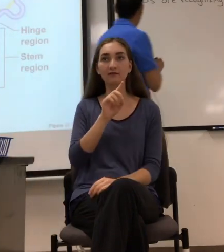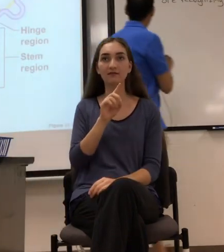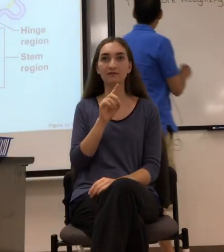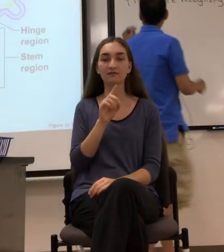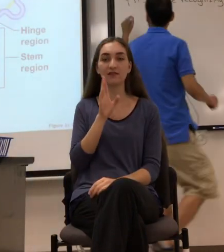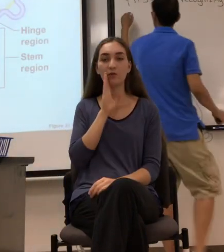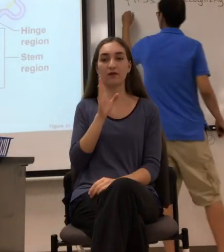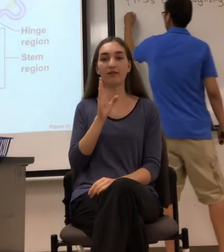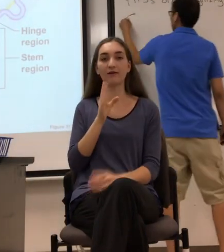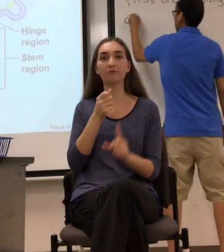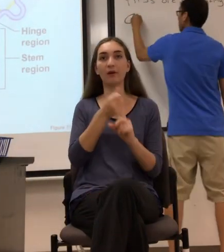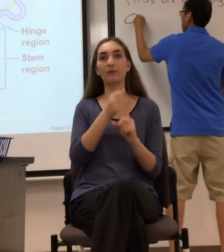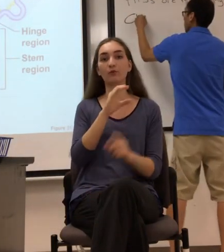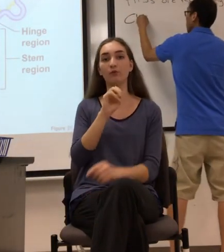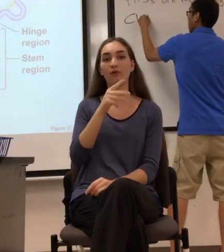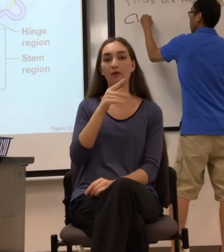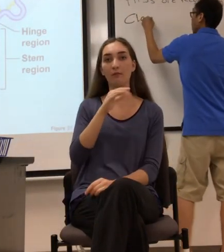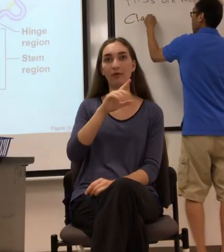Antibody classes,